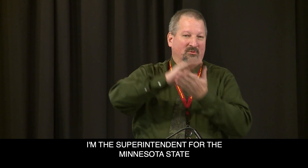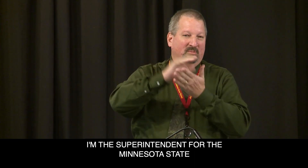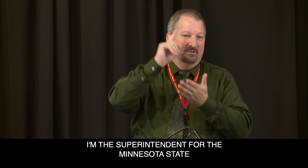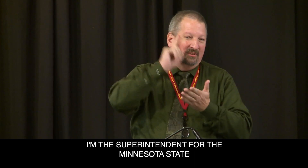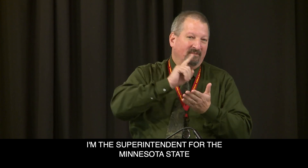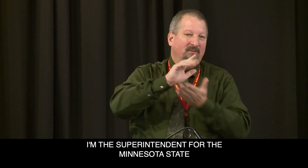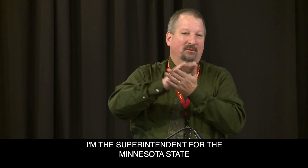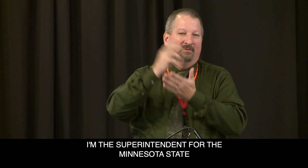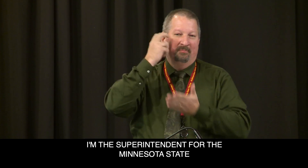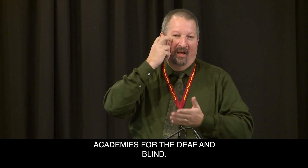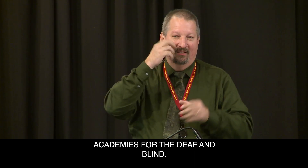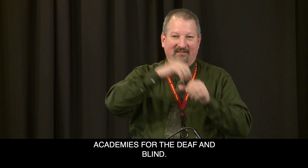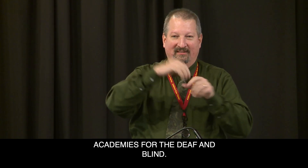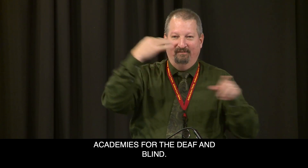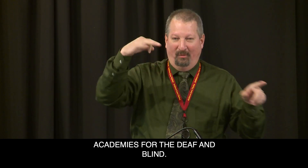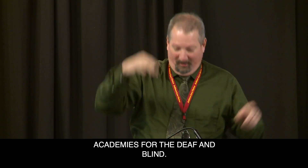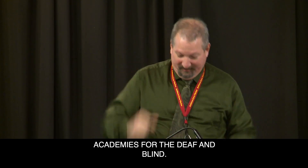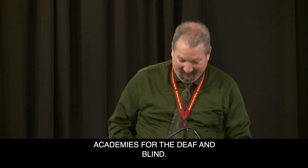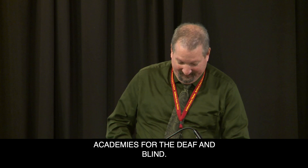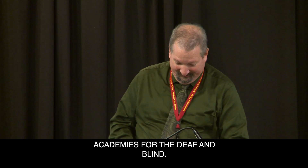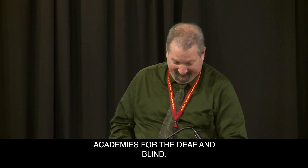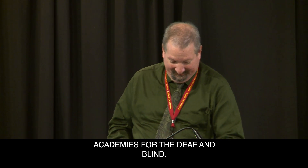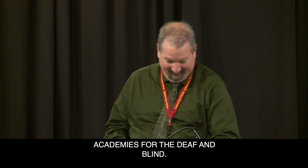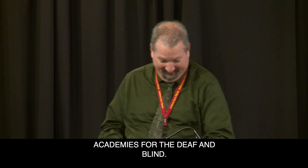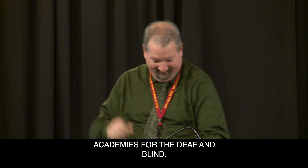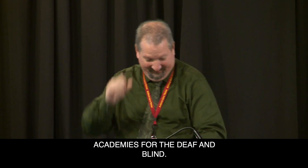for the Minnesota State Academies for the Deaf and Blind.